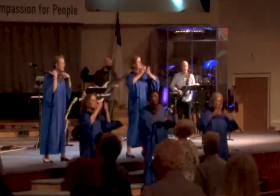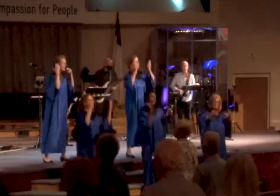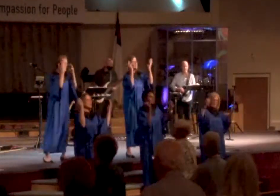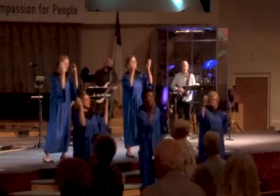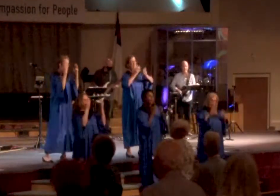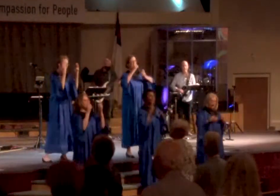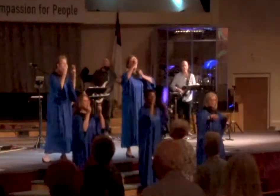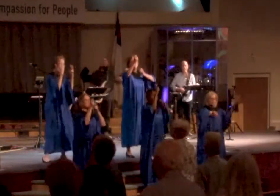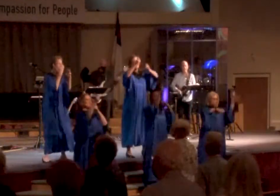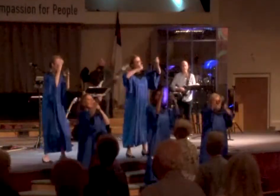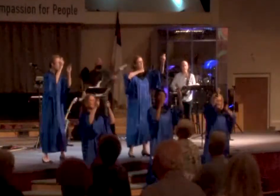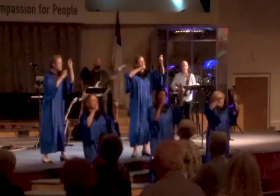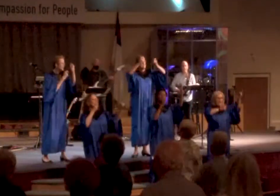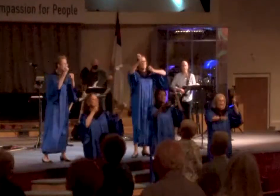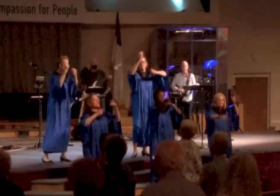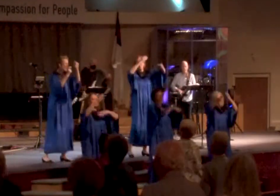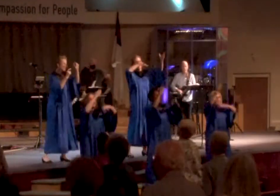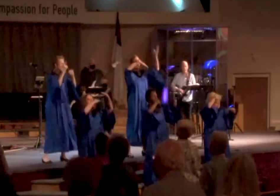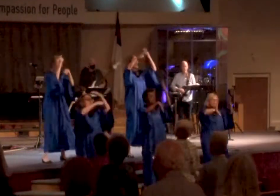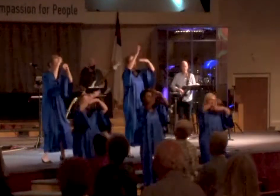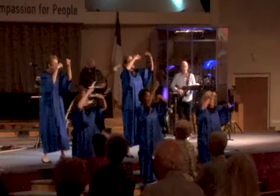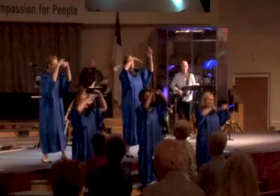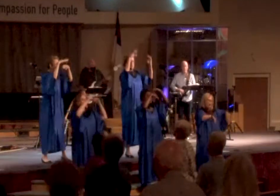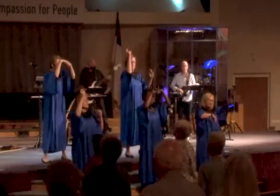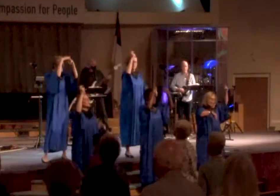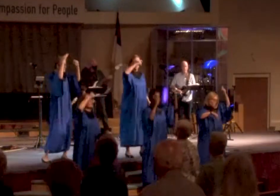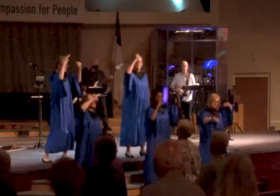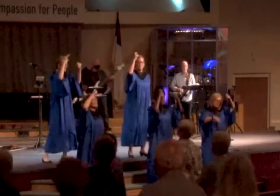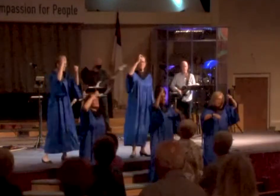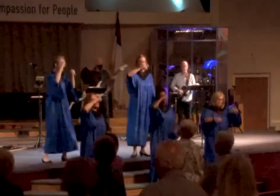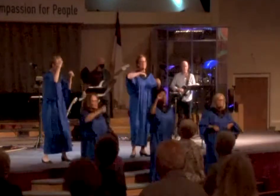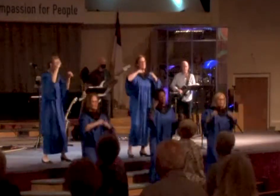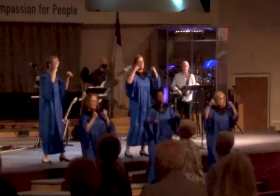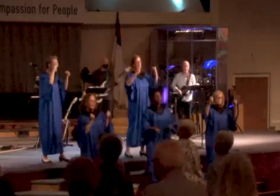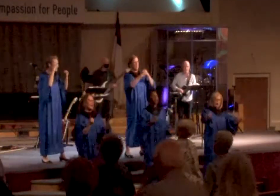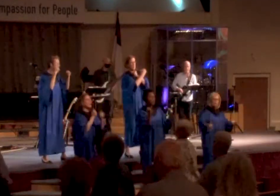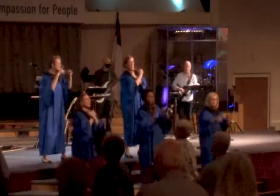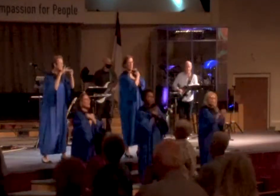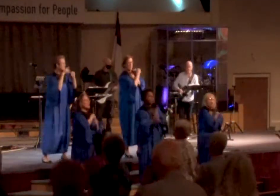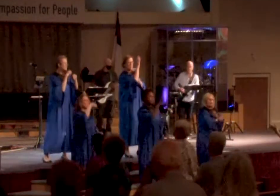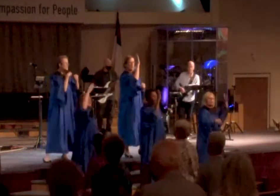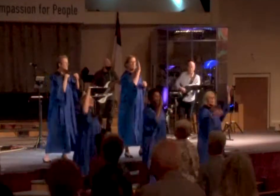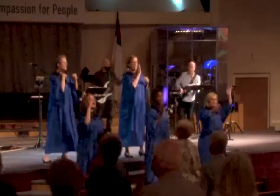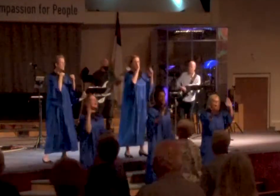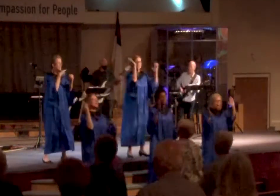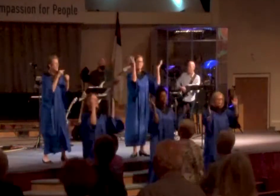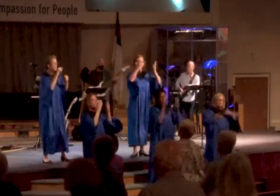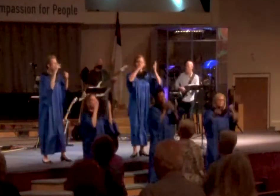Power and